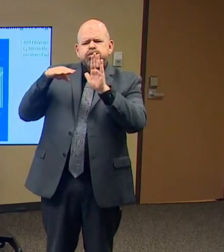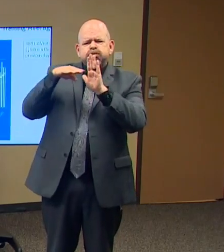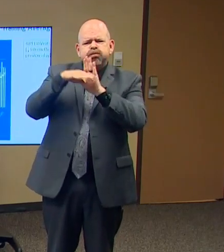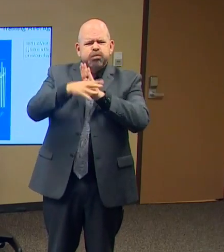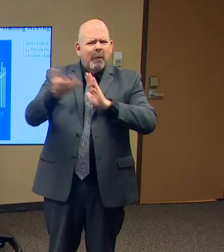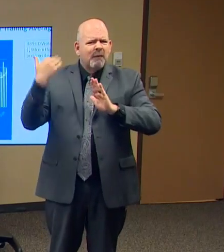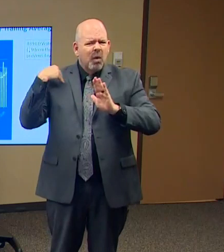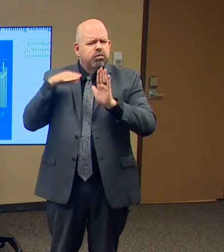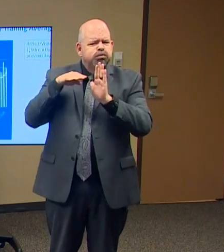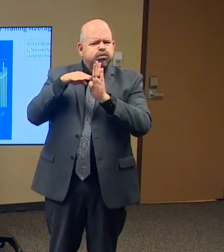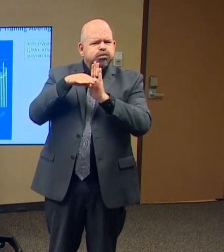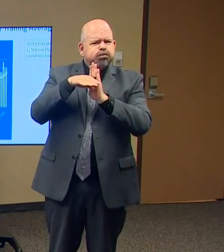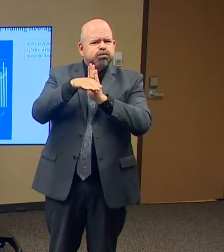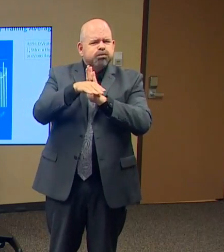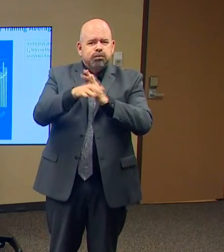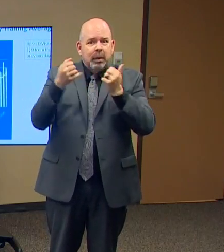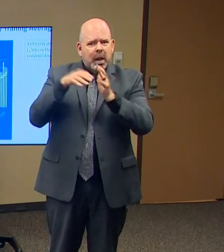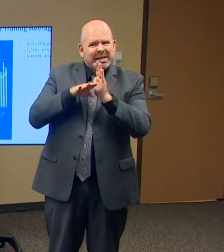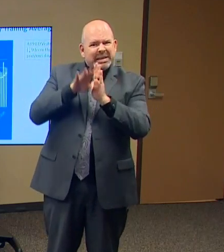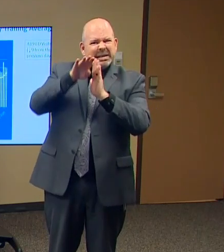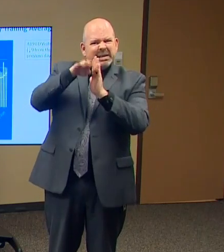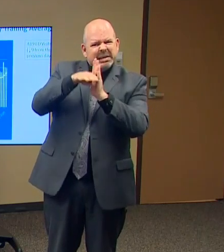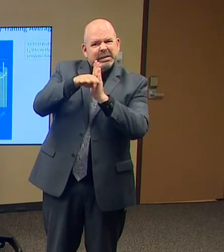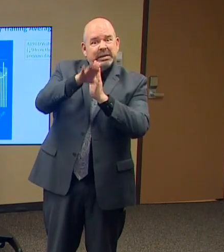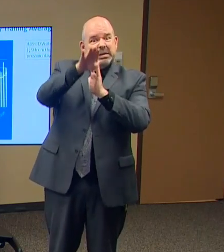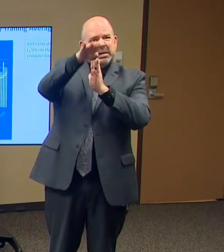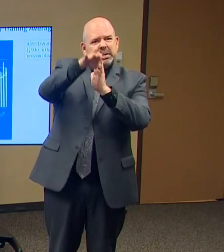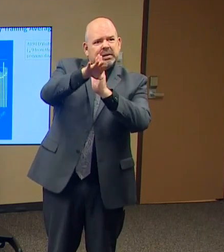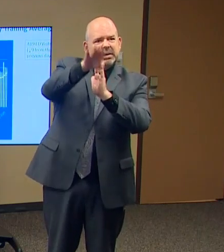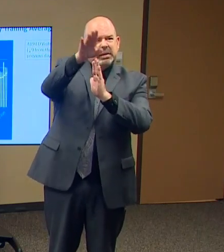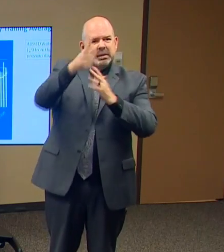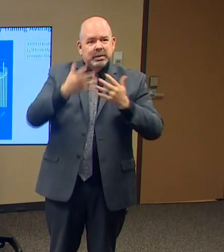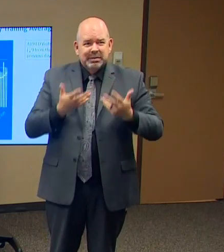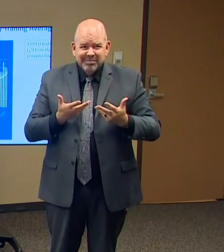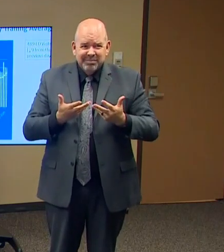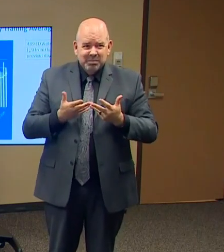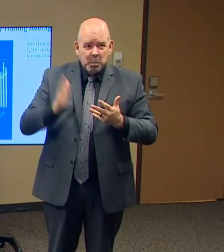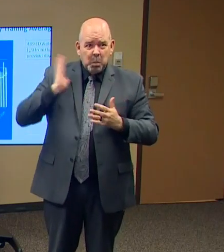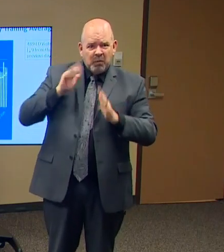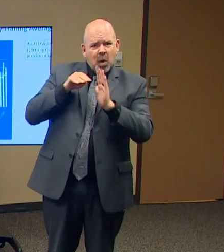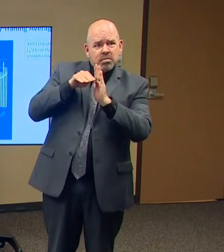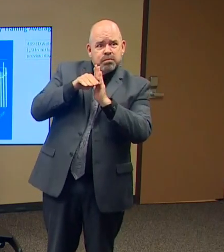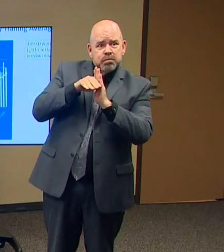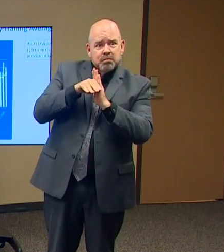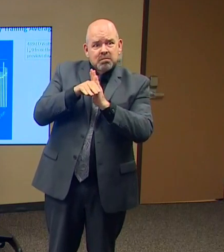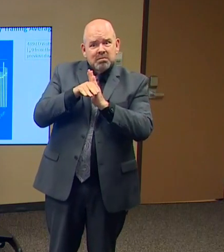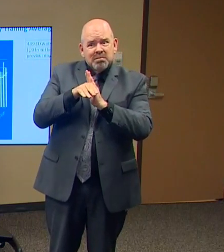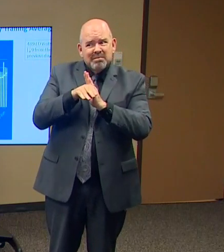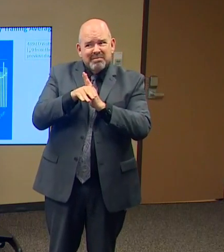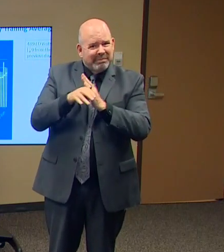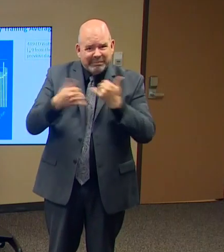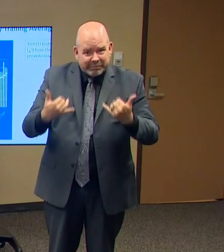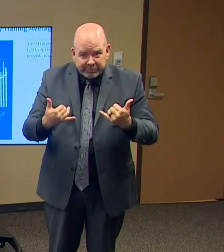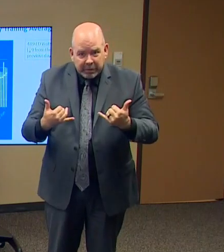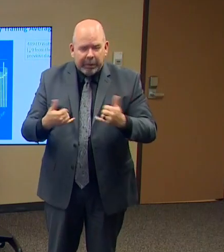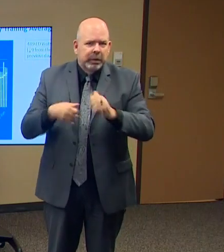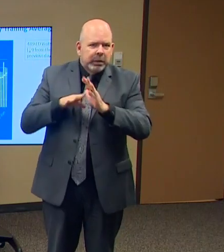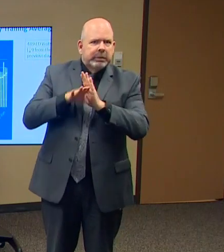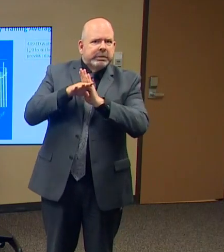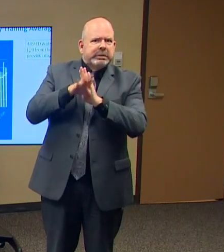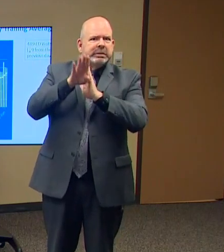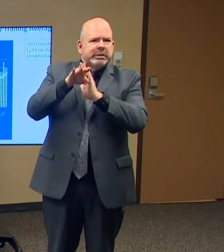pleased that things hadn't spiked up in some of these indicators, but you can certainly see in the last week